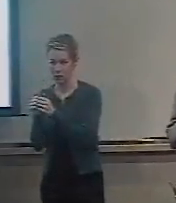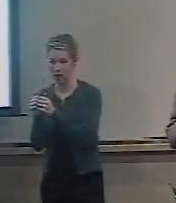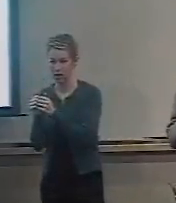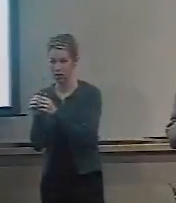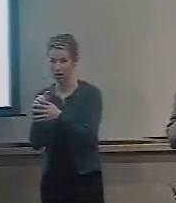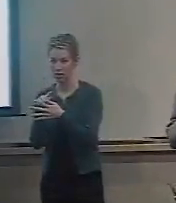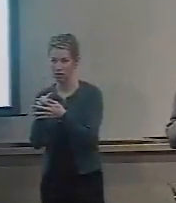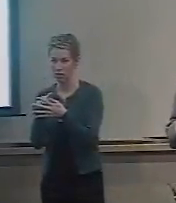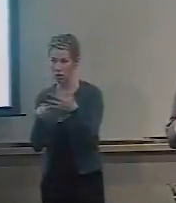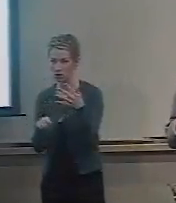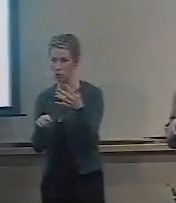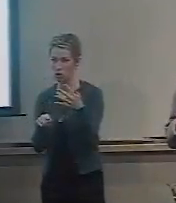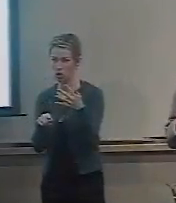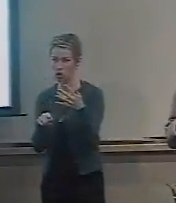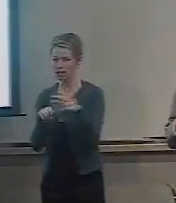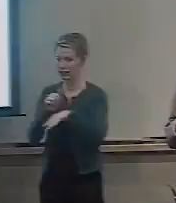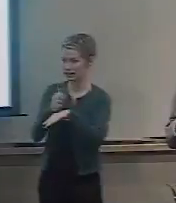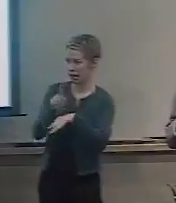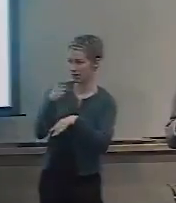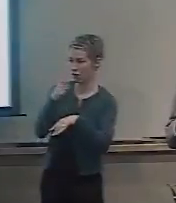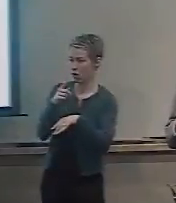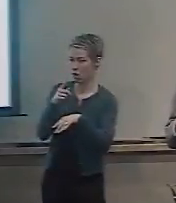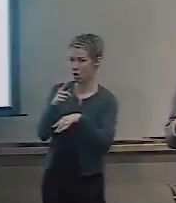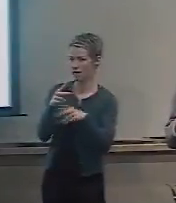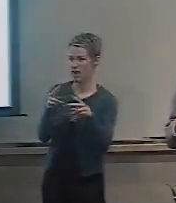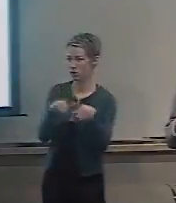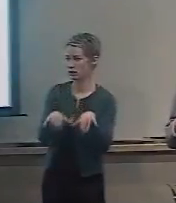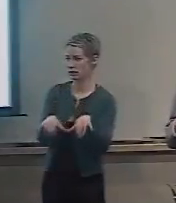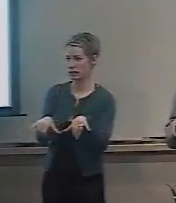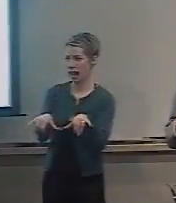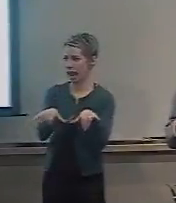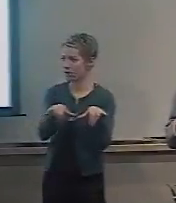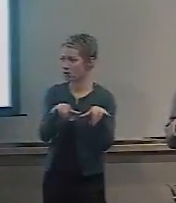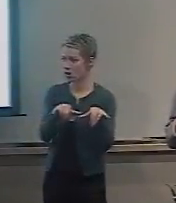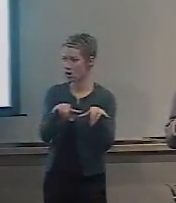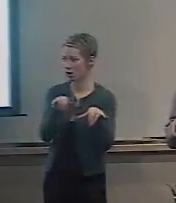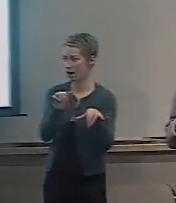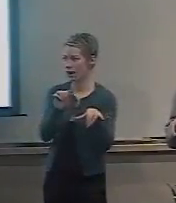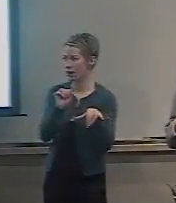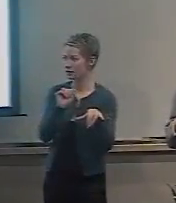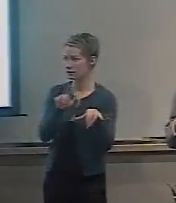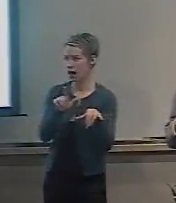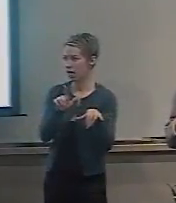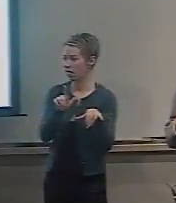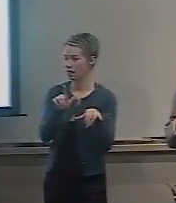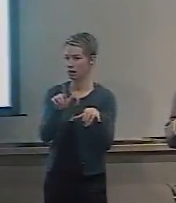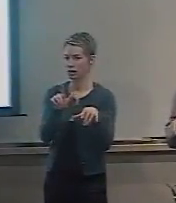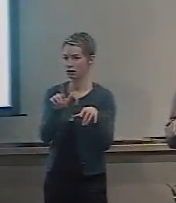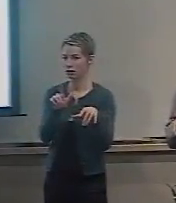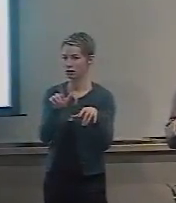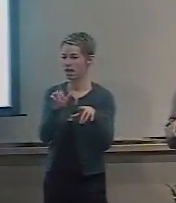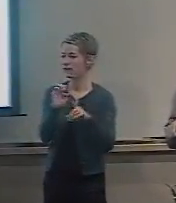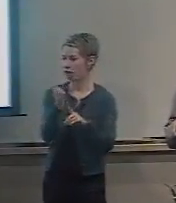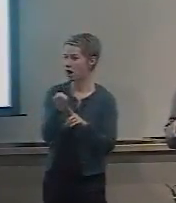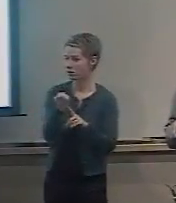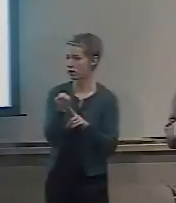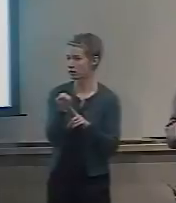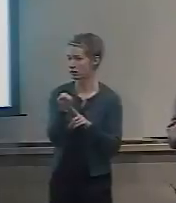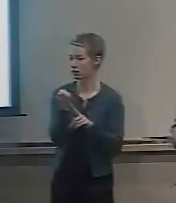were set up for very standard ASL environment